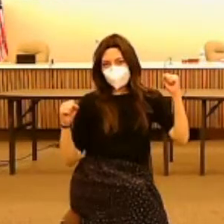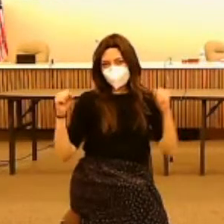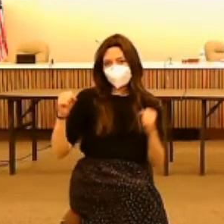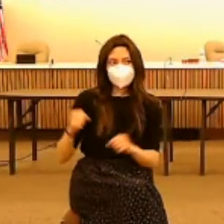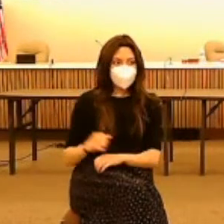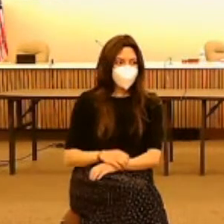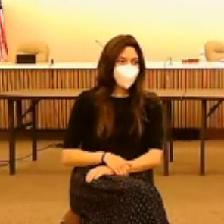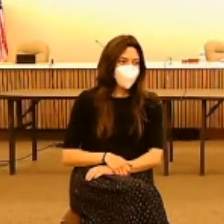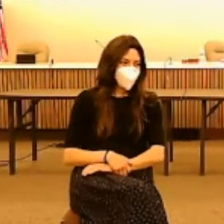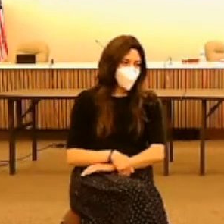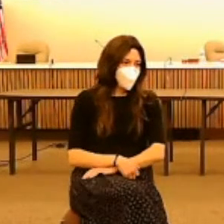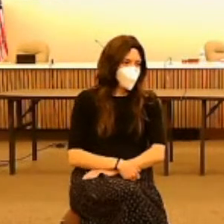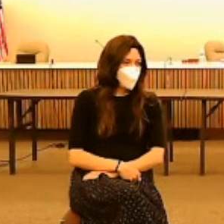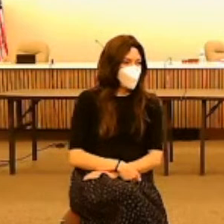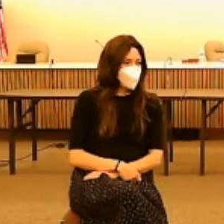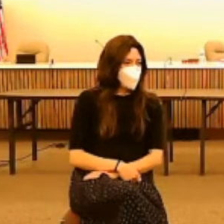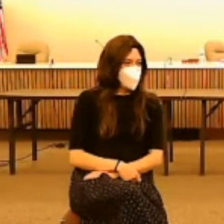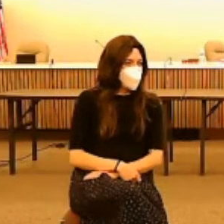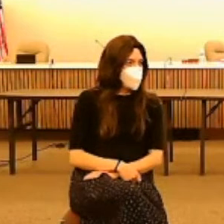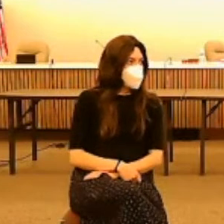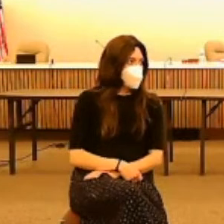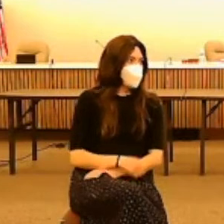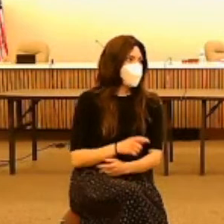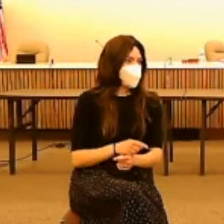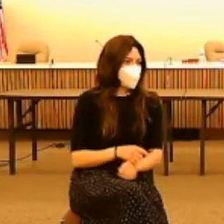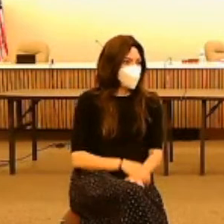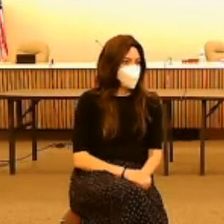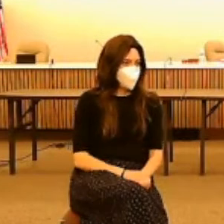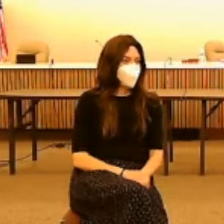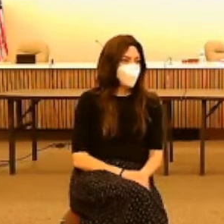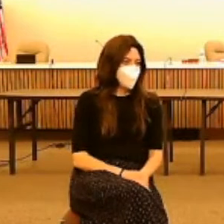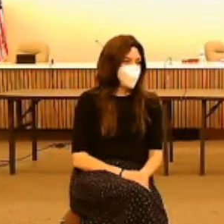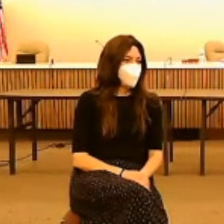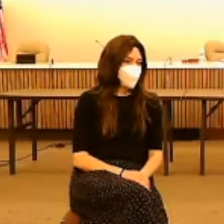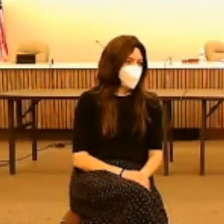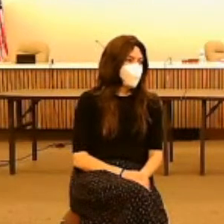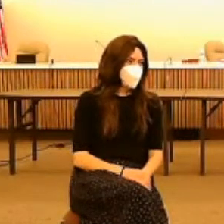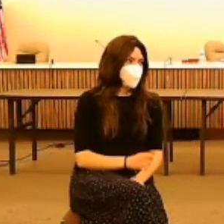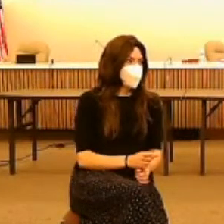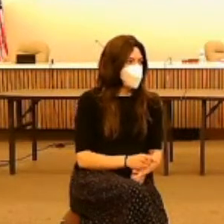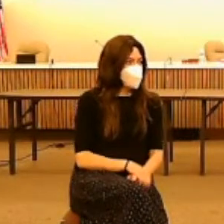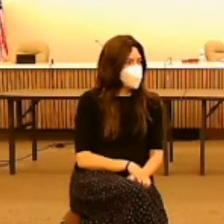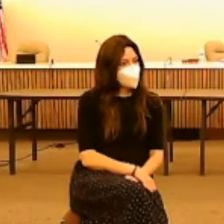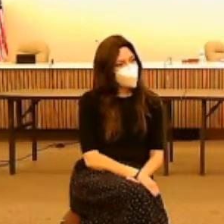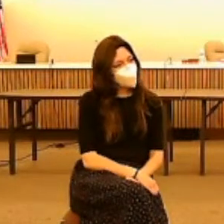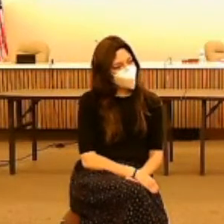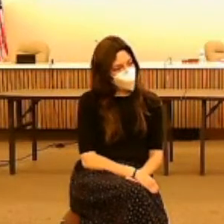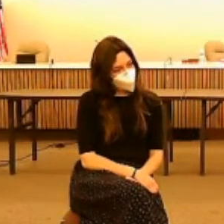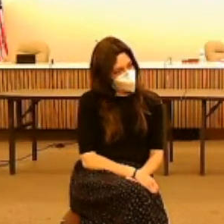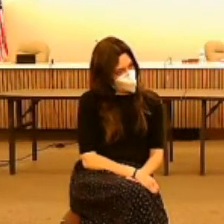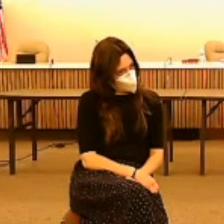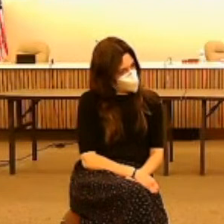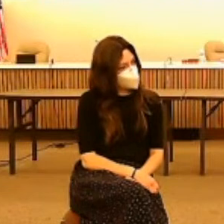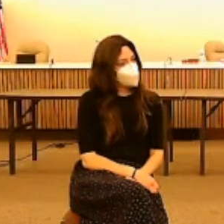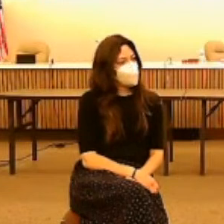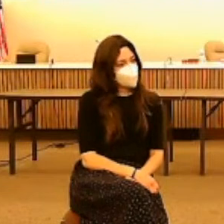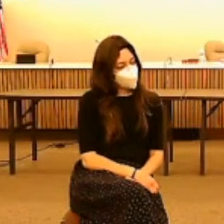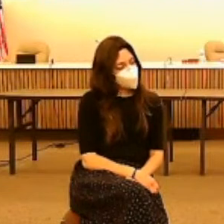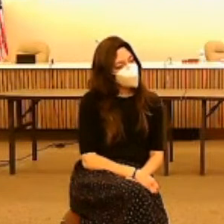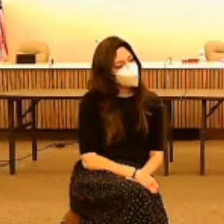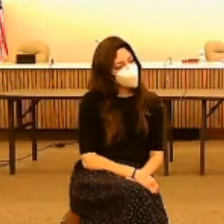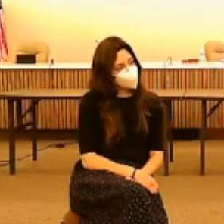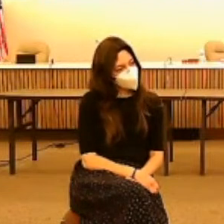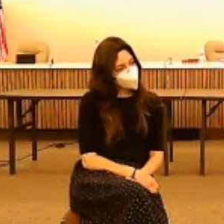me it was going to be? Webster? No. He just said he doesn't think he plays Rush Henrietta.